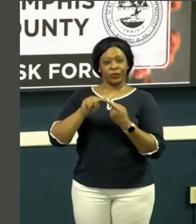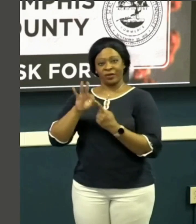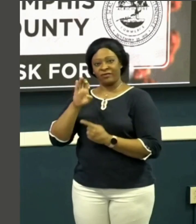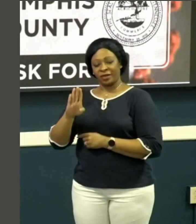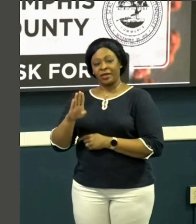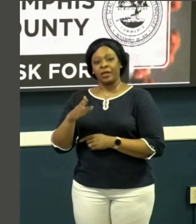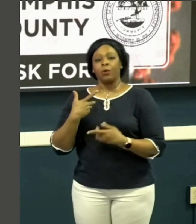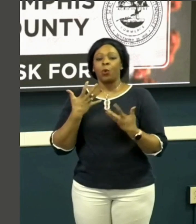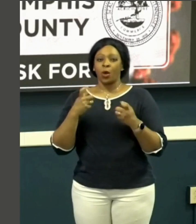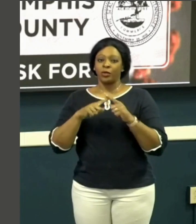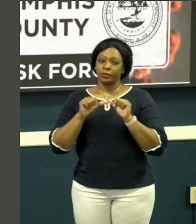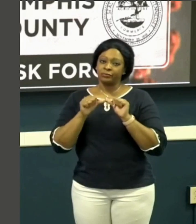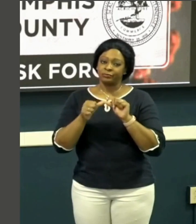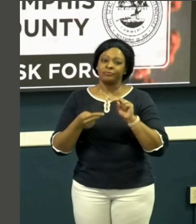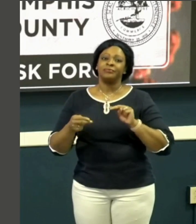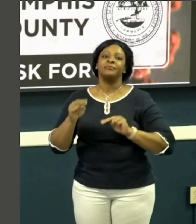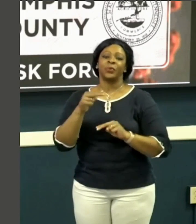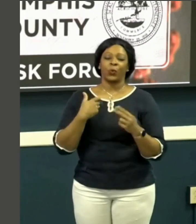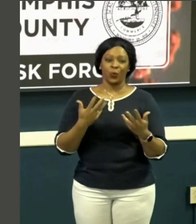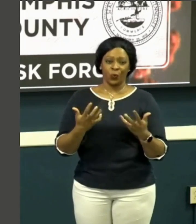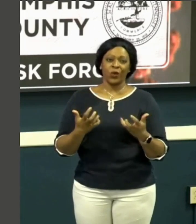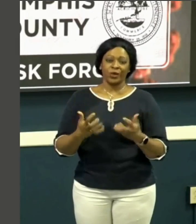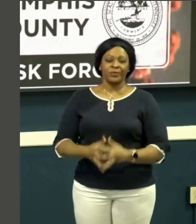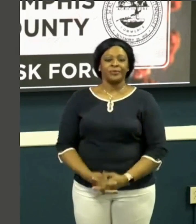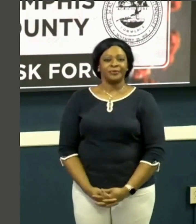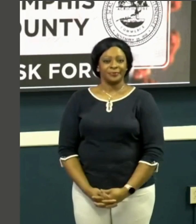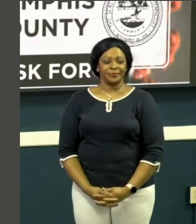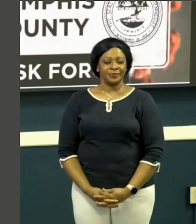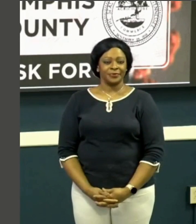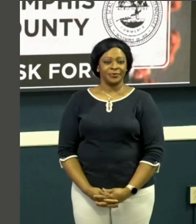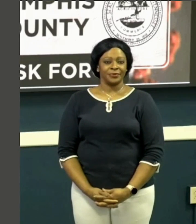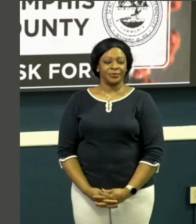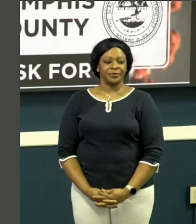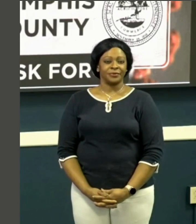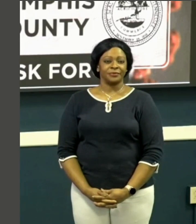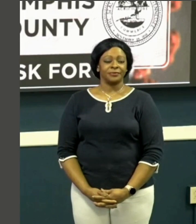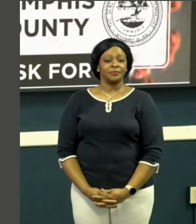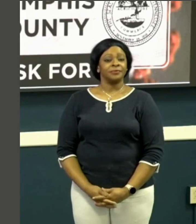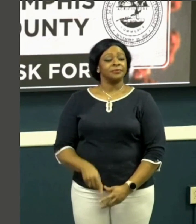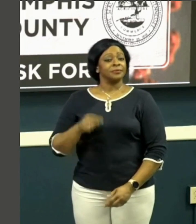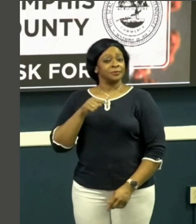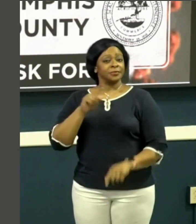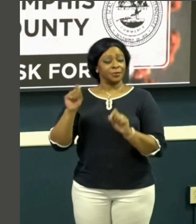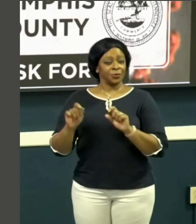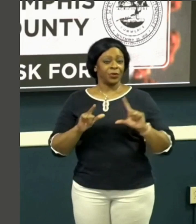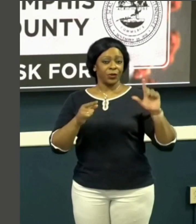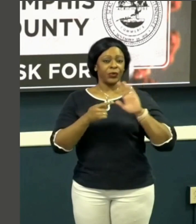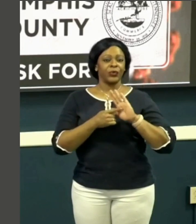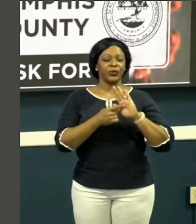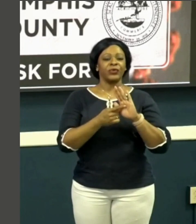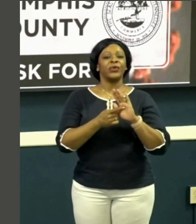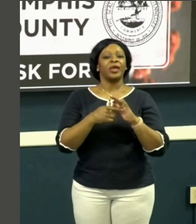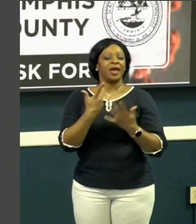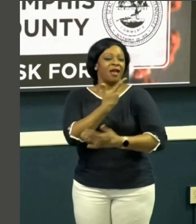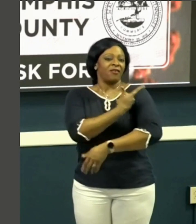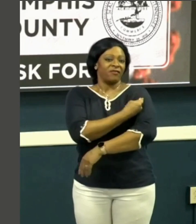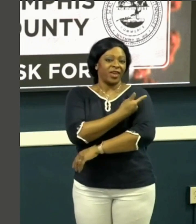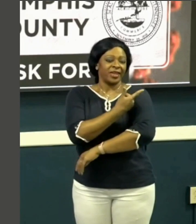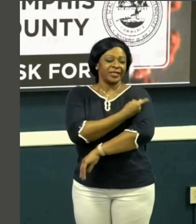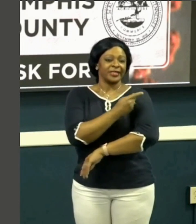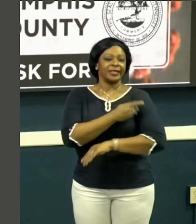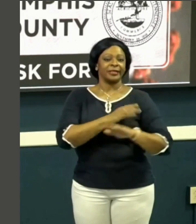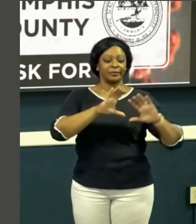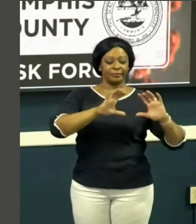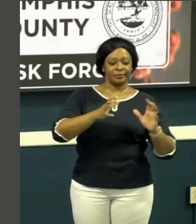trend we are working to reverse. Next slide. Here, you see the breakdown of the vaccinated population by